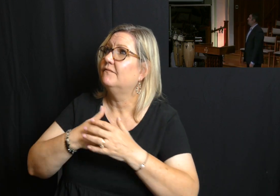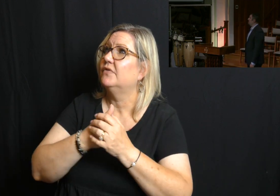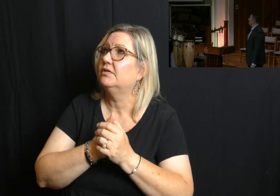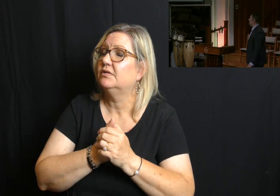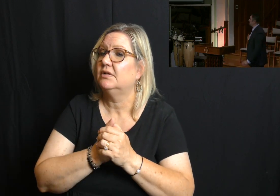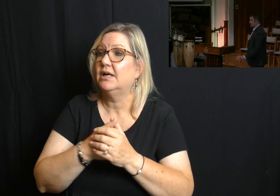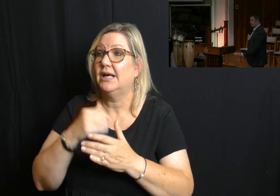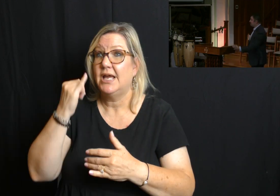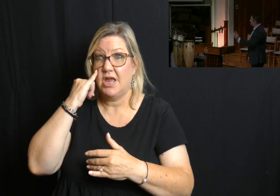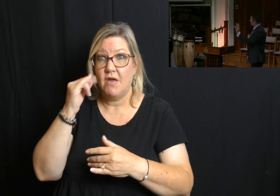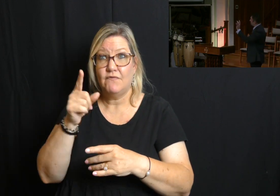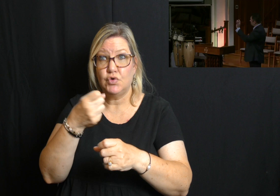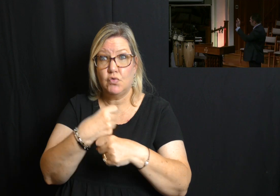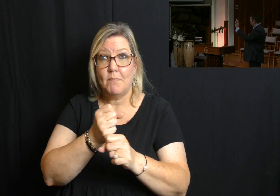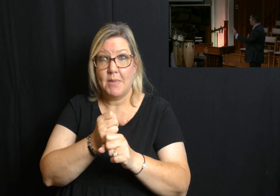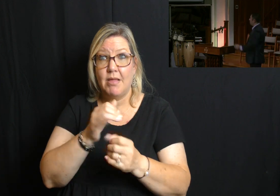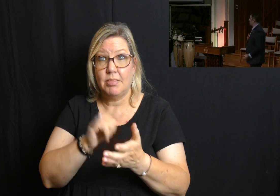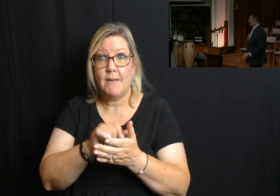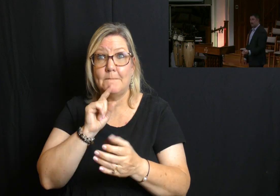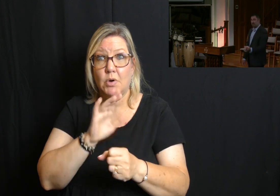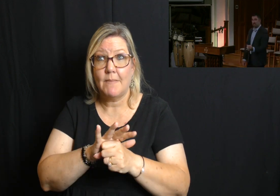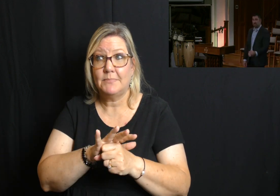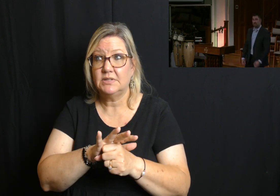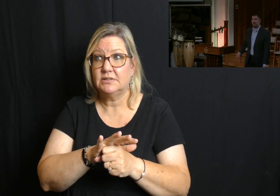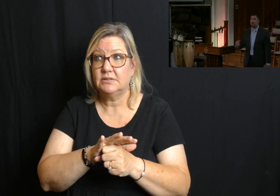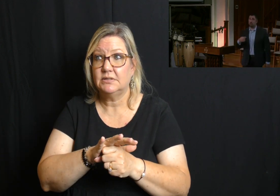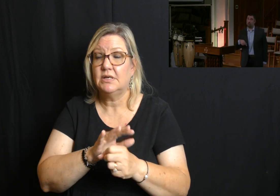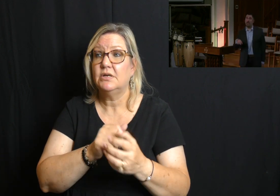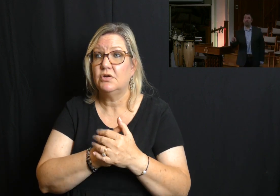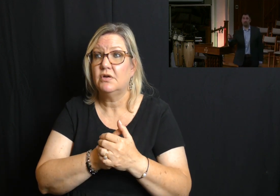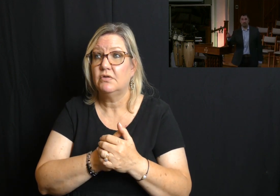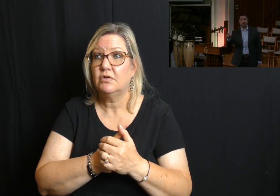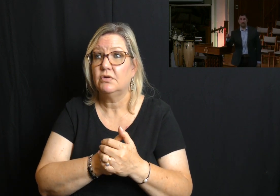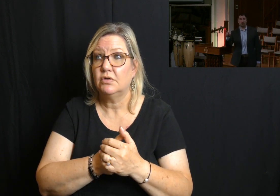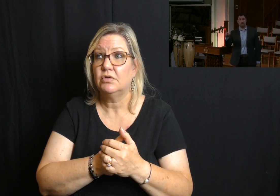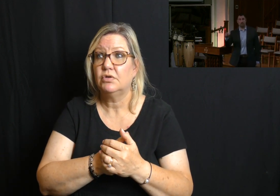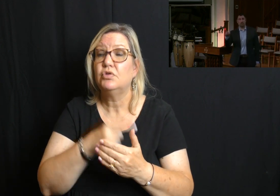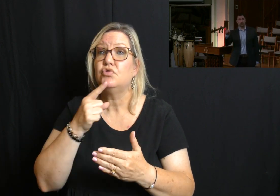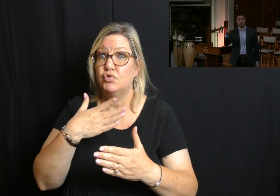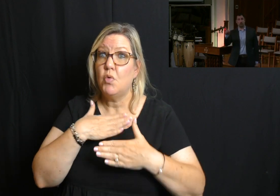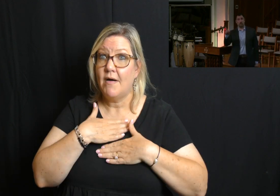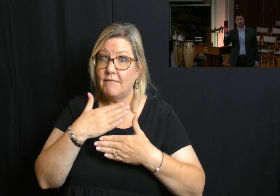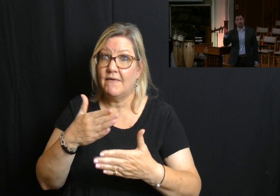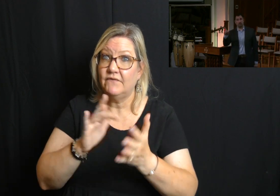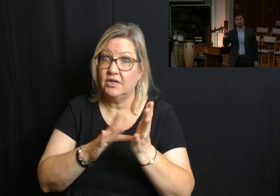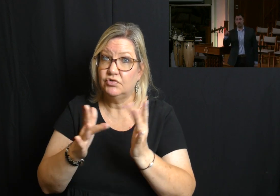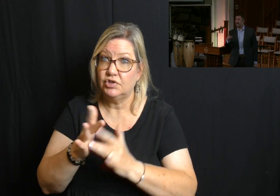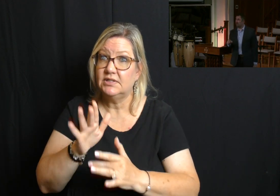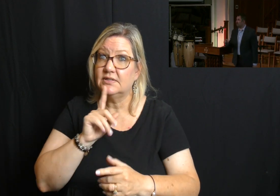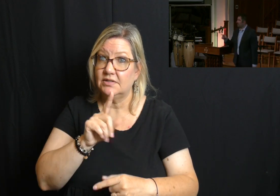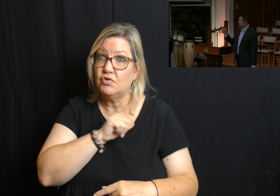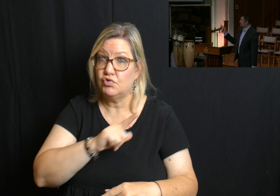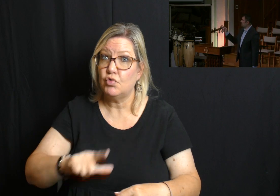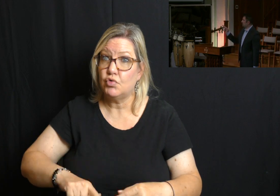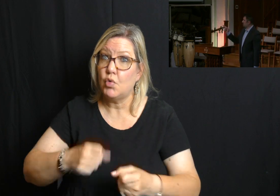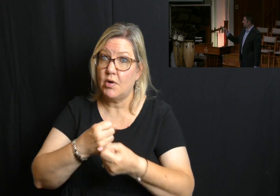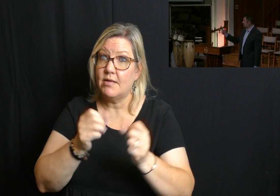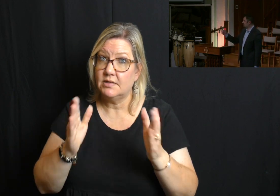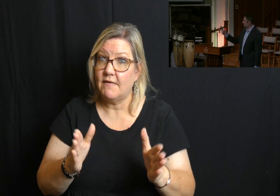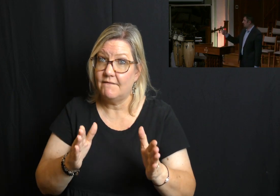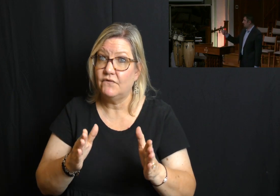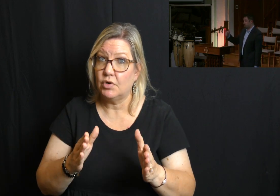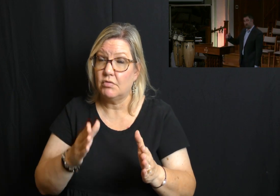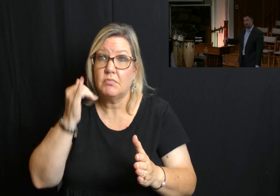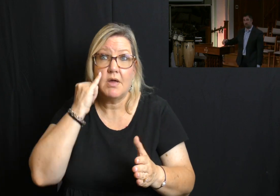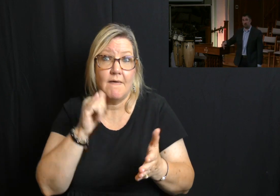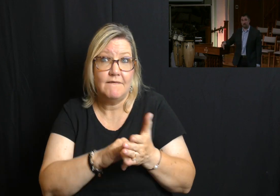if you have made those three letters, A, B, and C, you have confessed Jesus, your Lord and Savior. And if he is the Lord and Savior